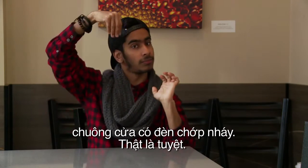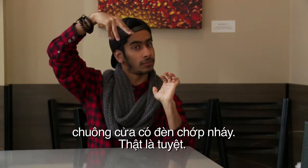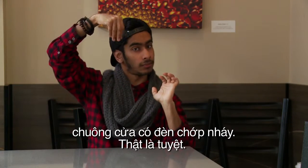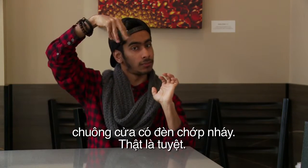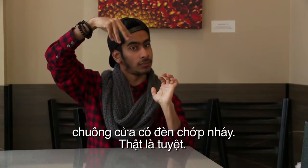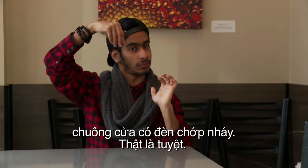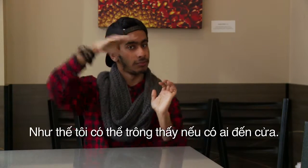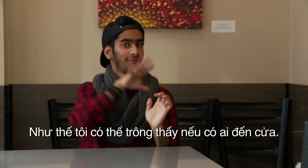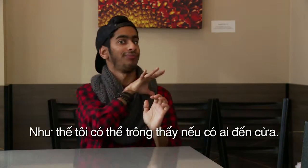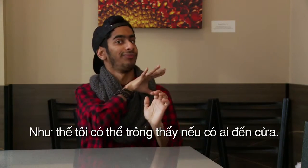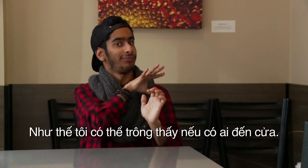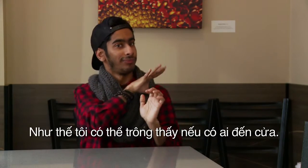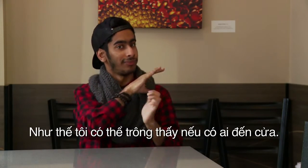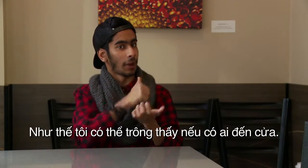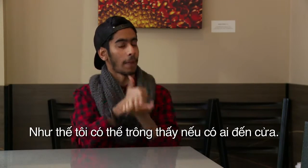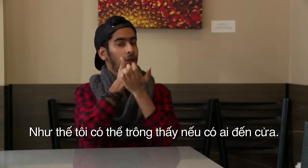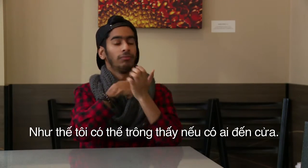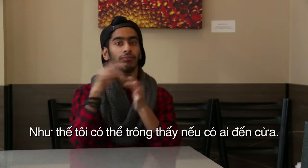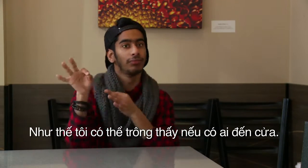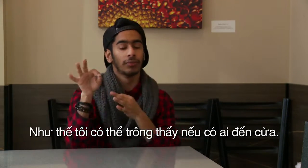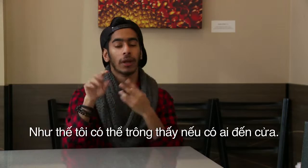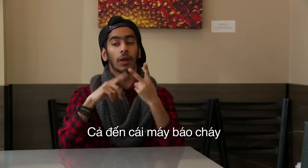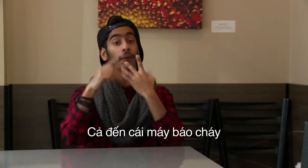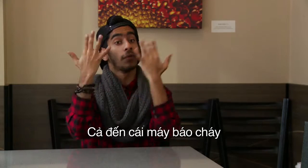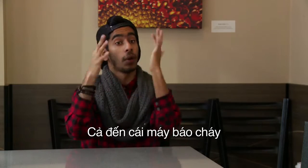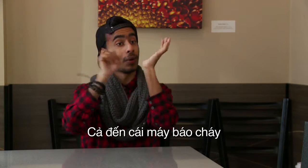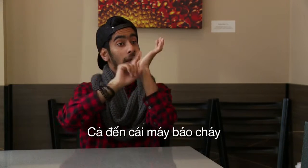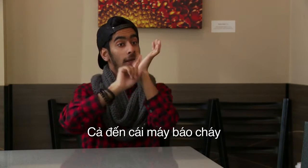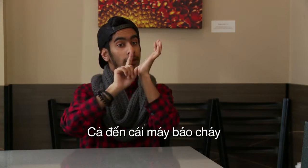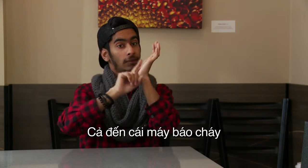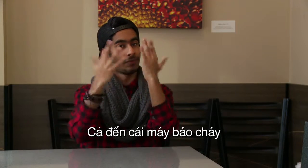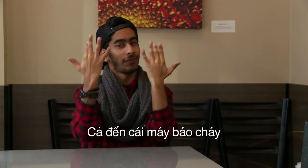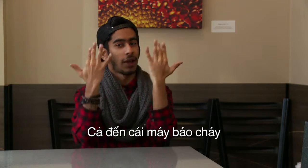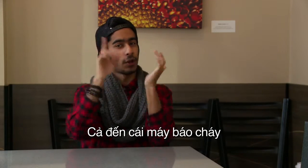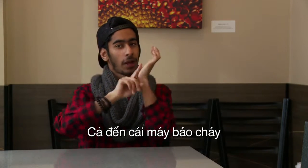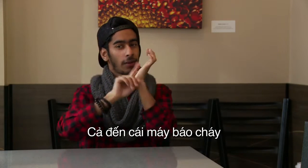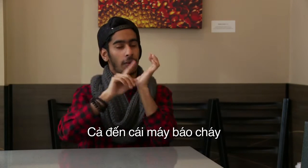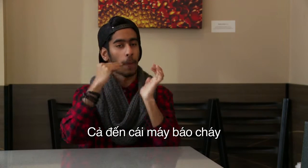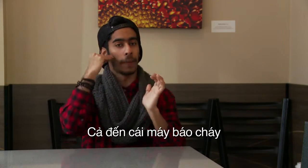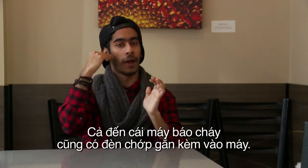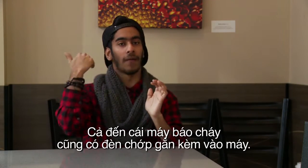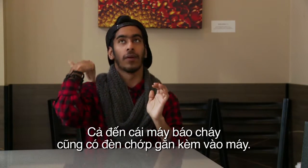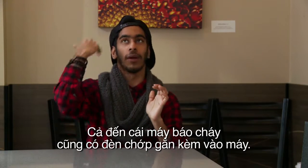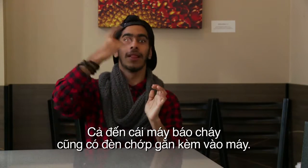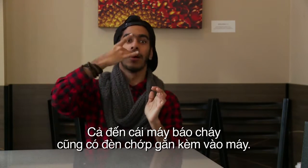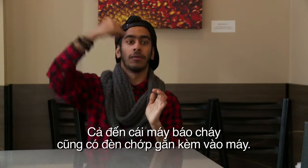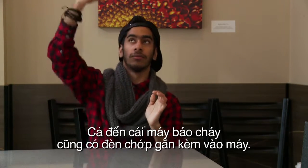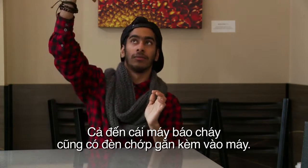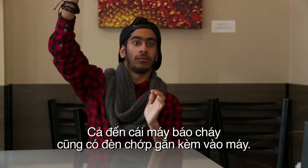awesome. I can see whenever someone's at the door. There's also the fire alarm. There's a strobe light attached to that.